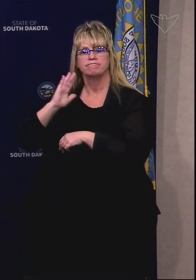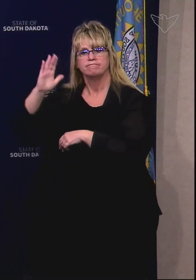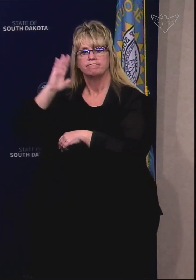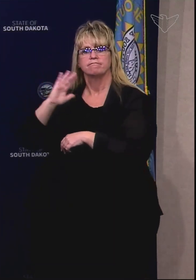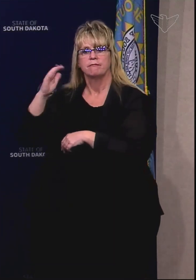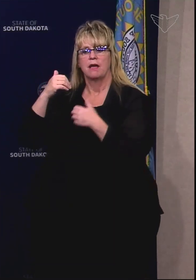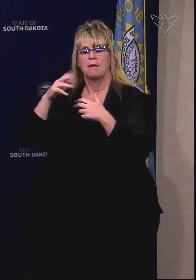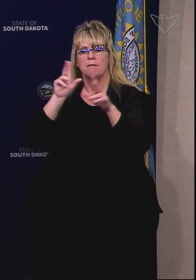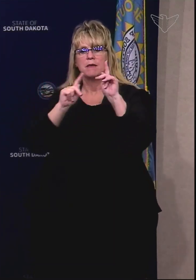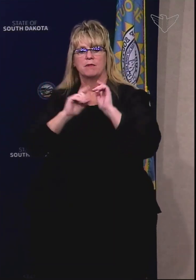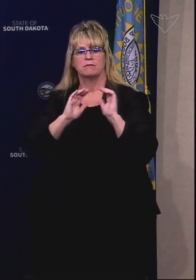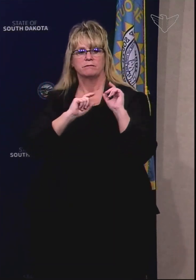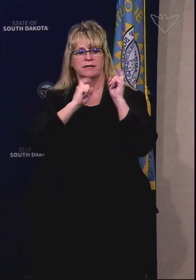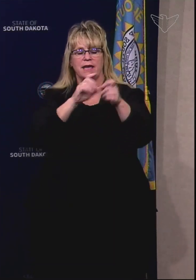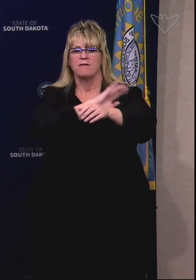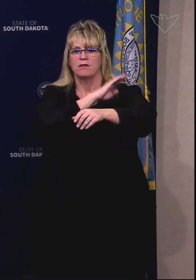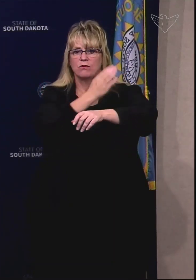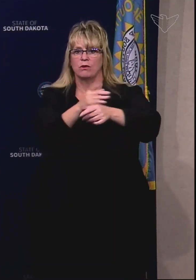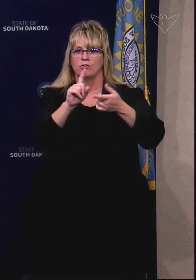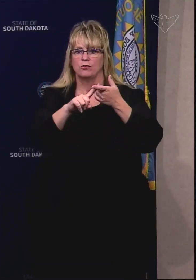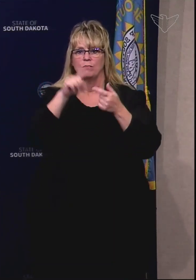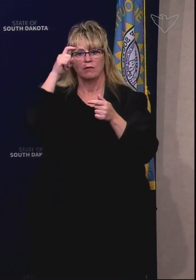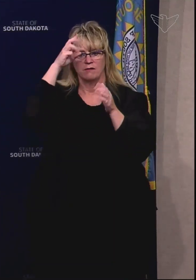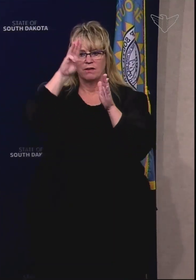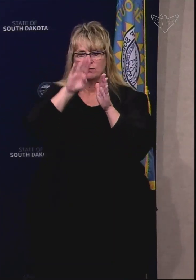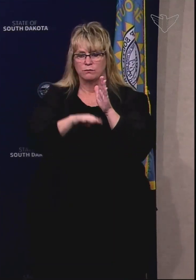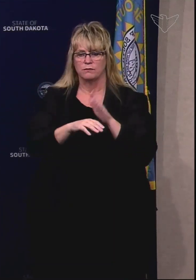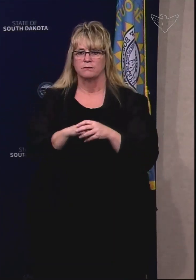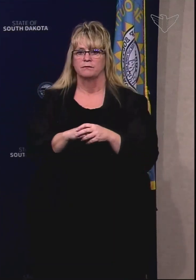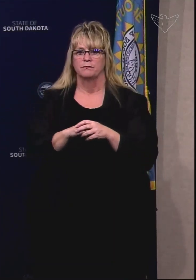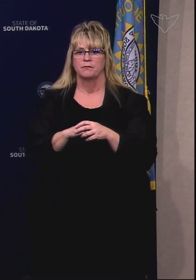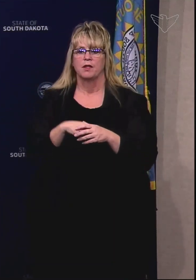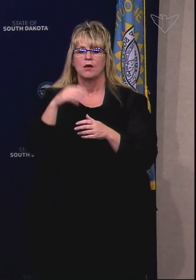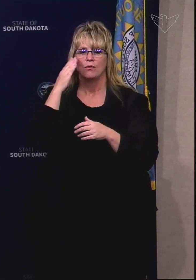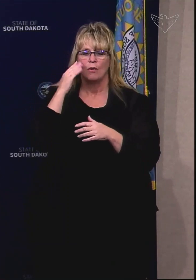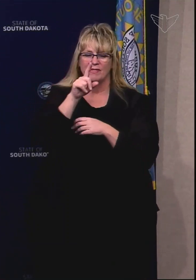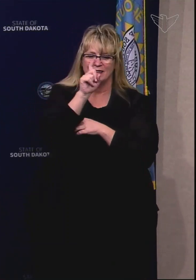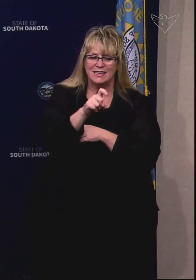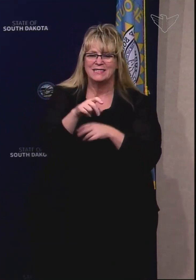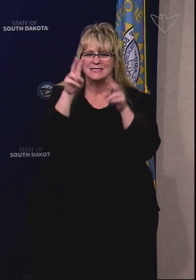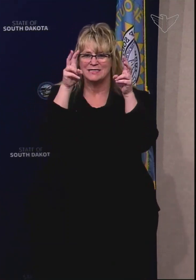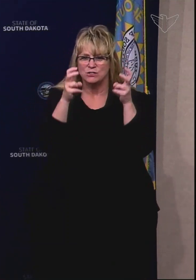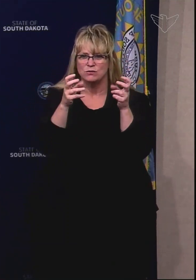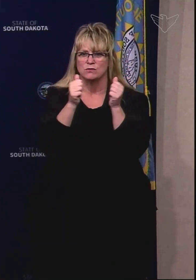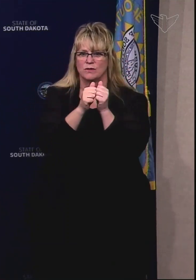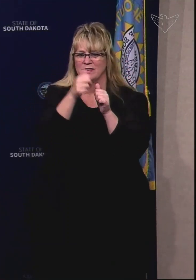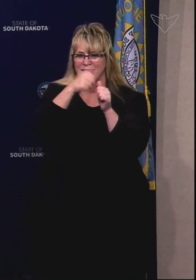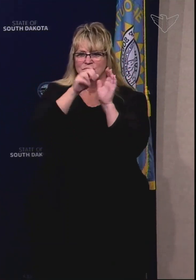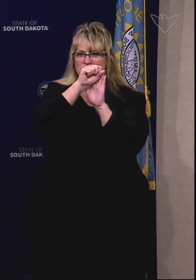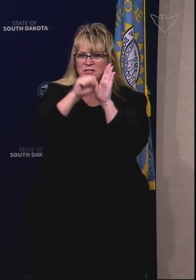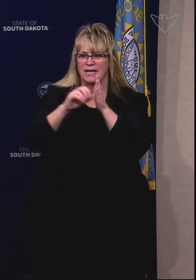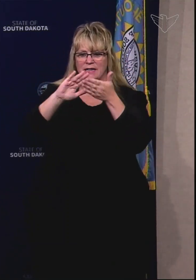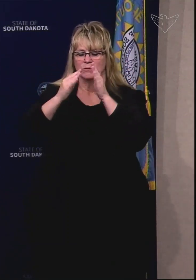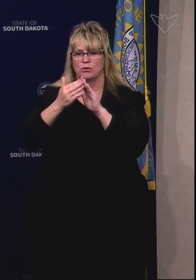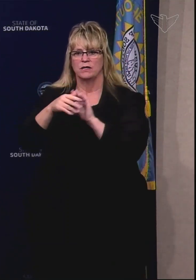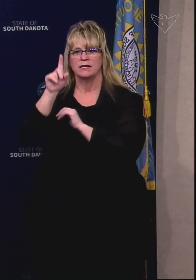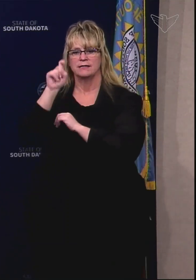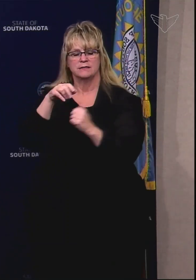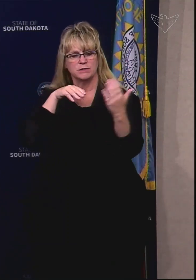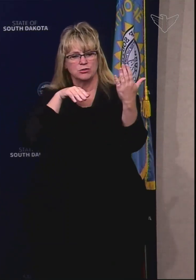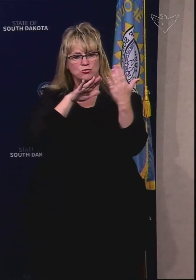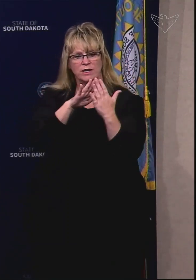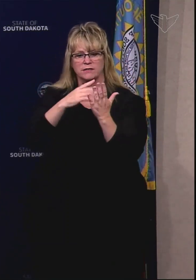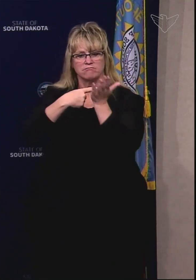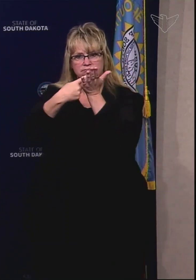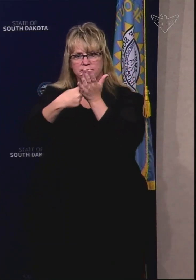limited authority to the federal government, knowing that the different needs and issues of each state and community would need to be